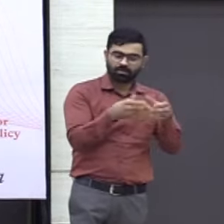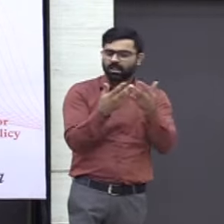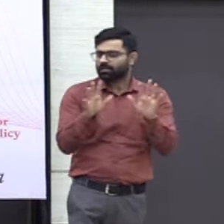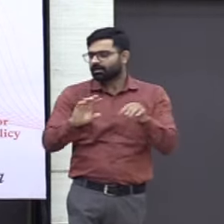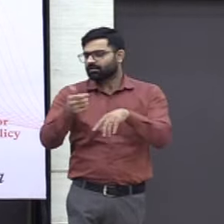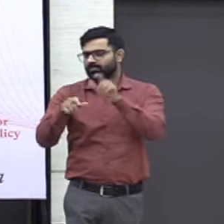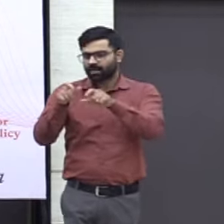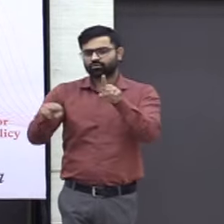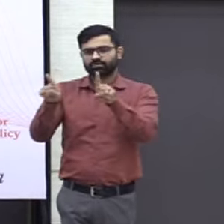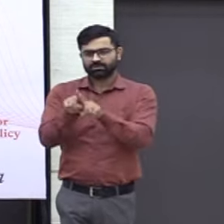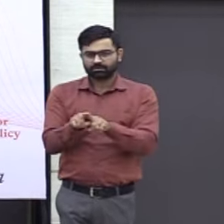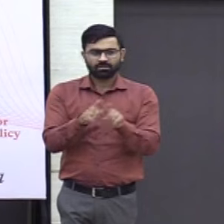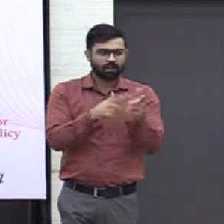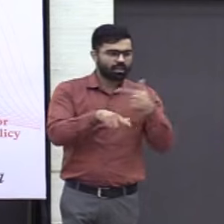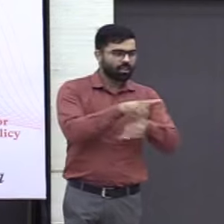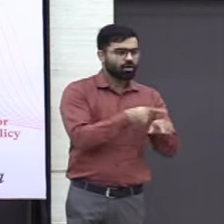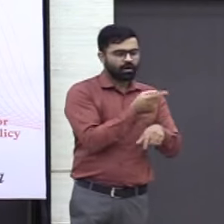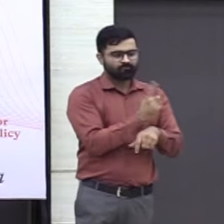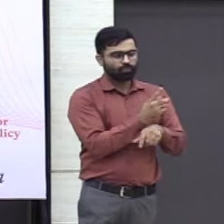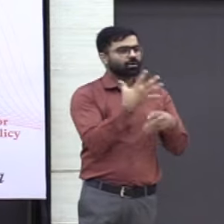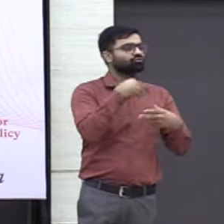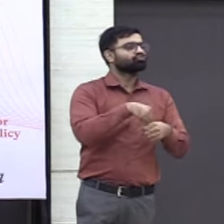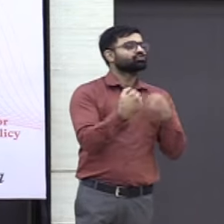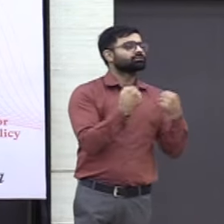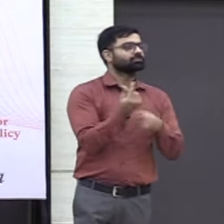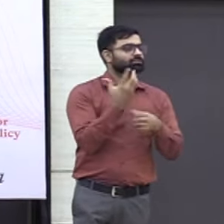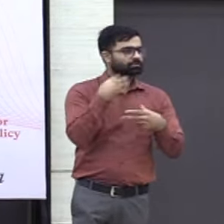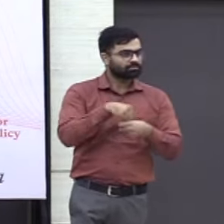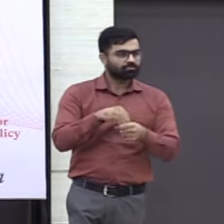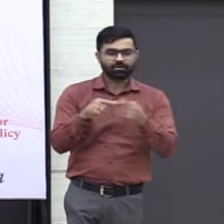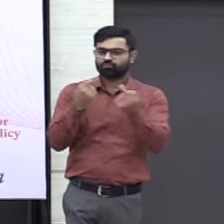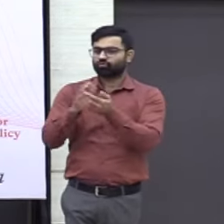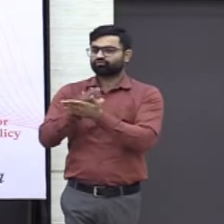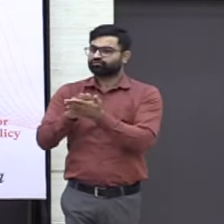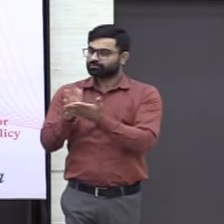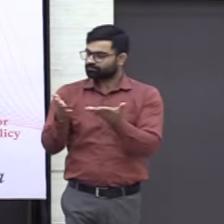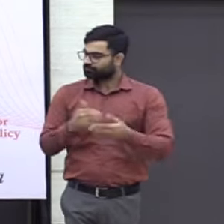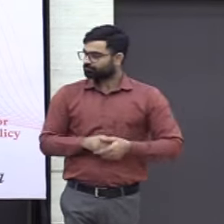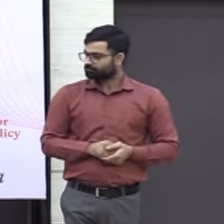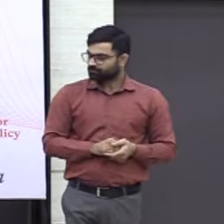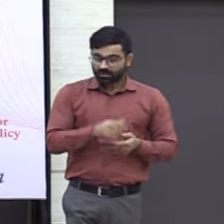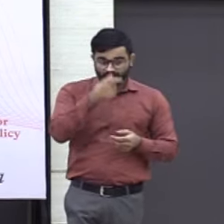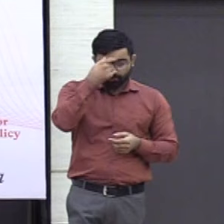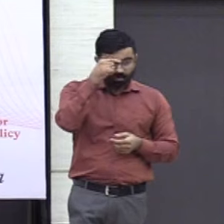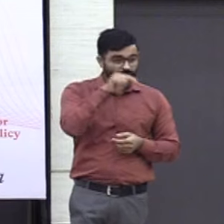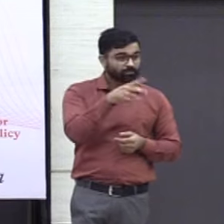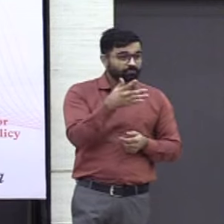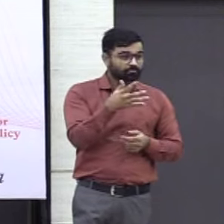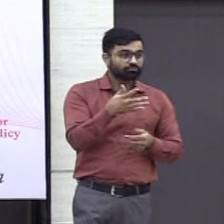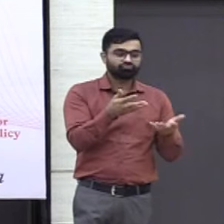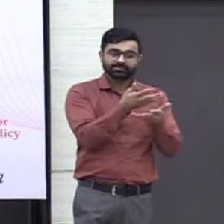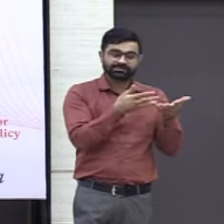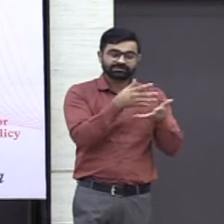any other person as well. It may be a local gunda who exercises that power. He may not be a politician at all. The problem is with